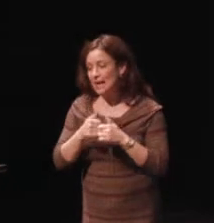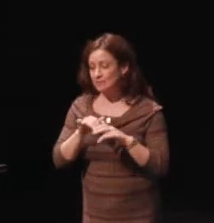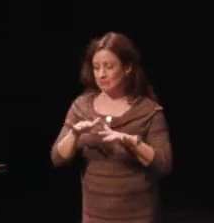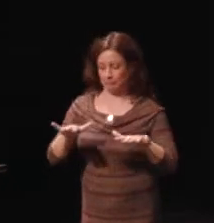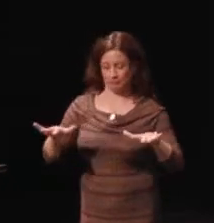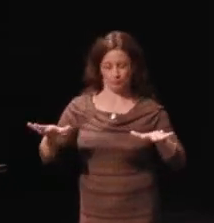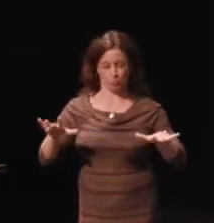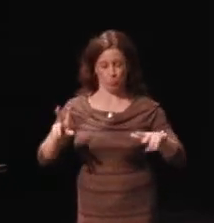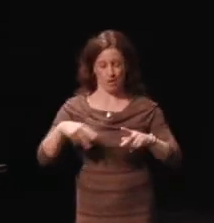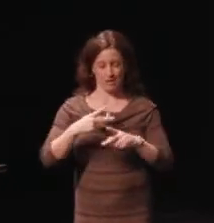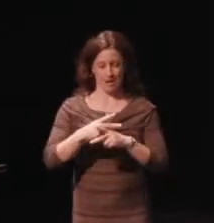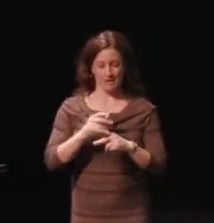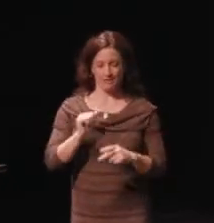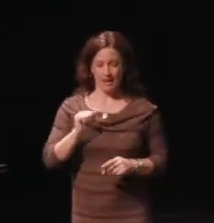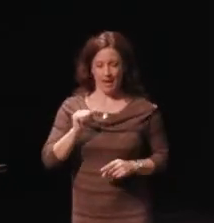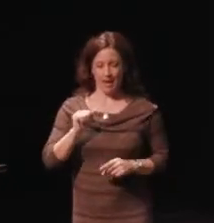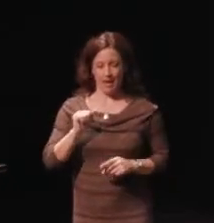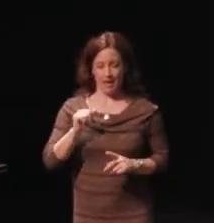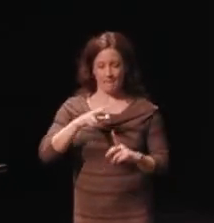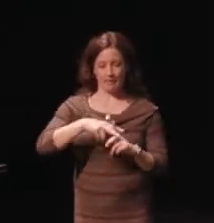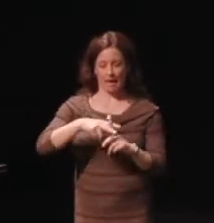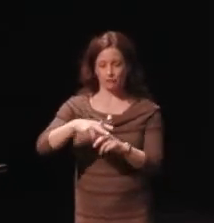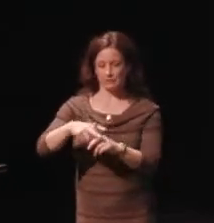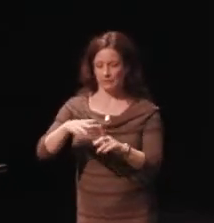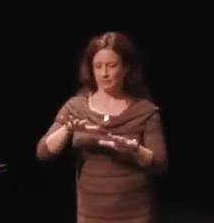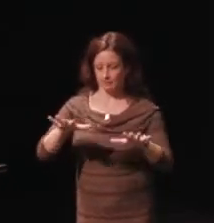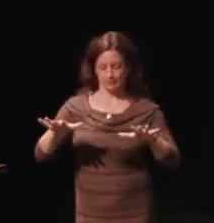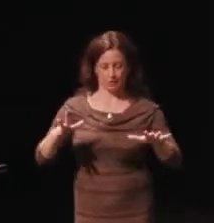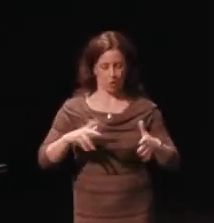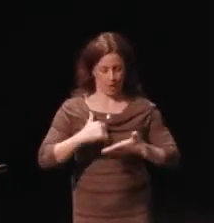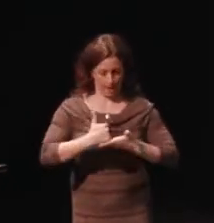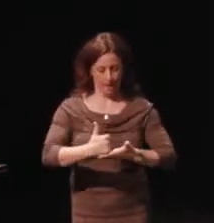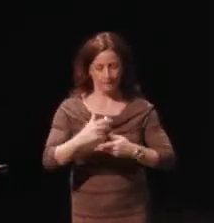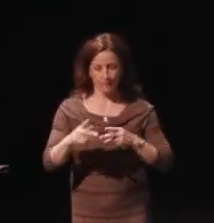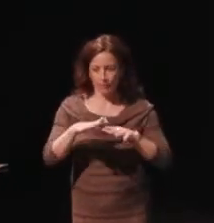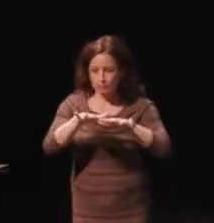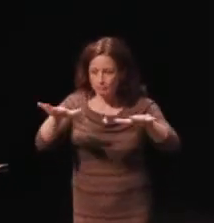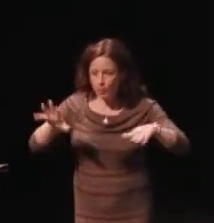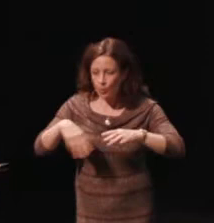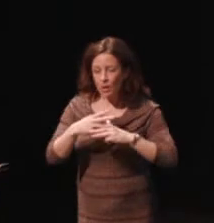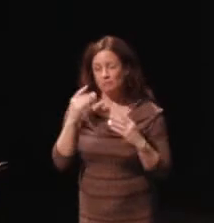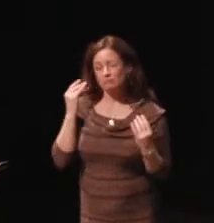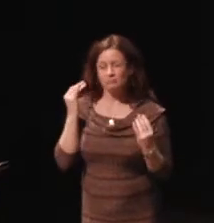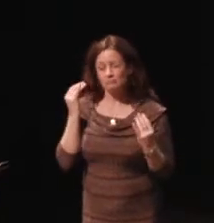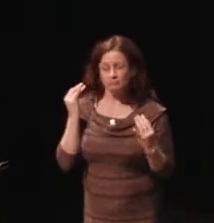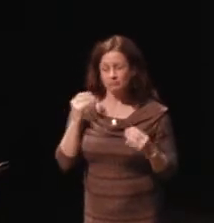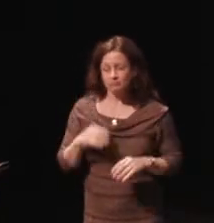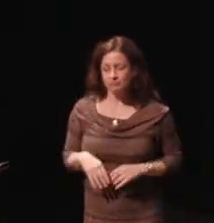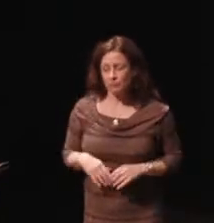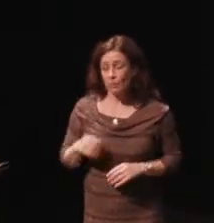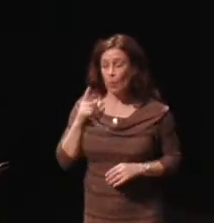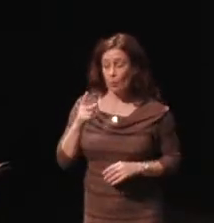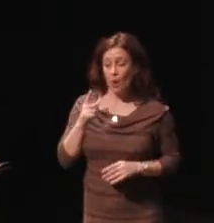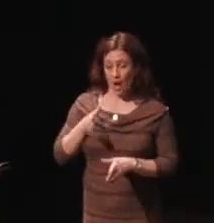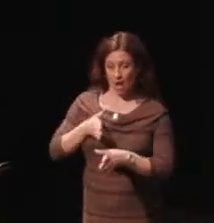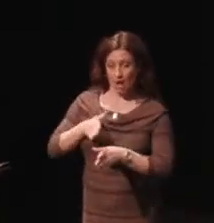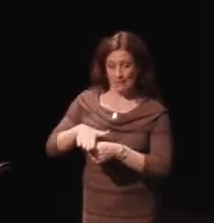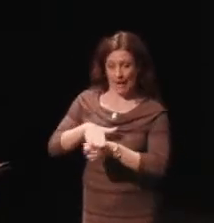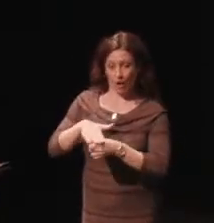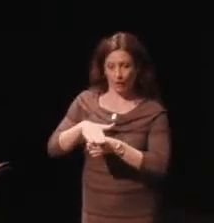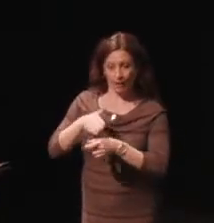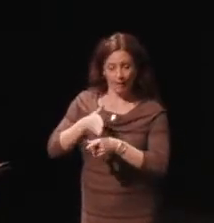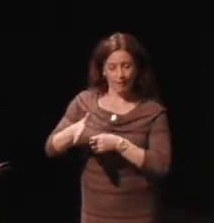applications that could be of help for people in the world. One of the areas I was really excited